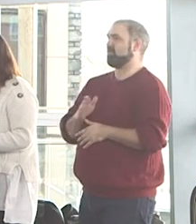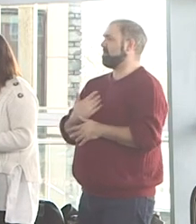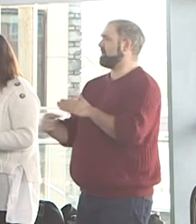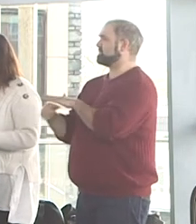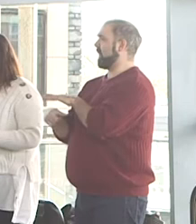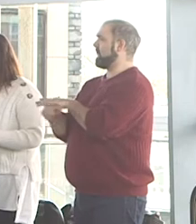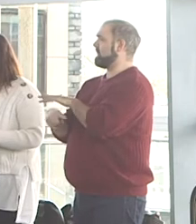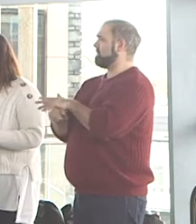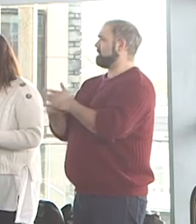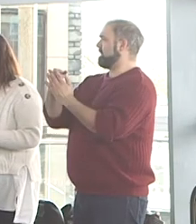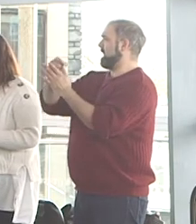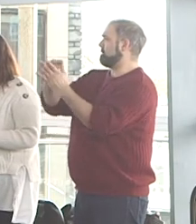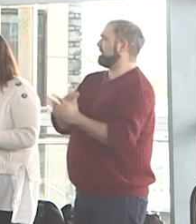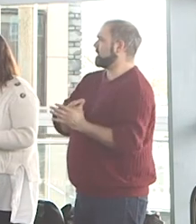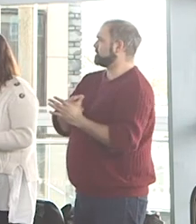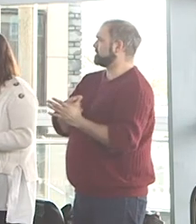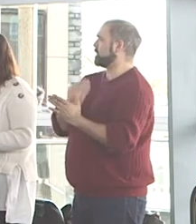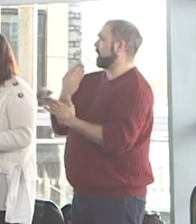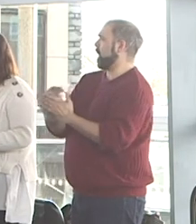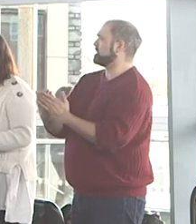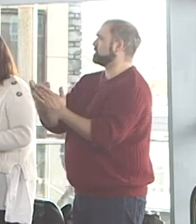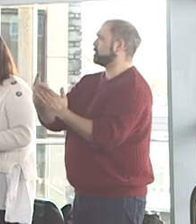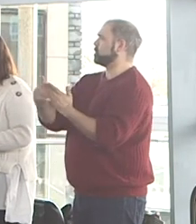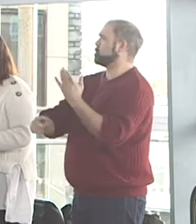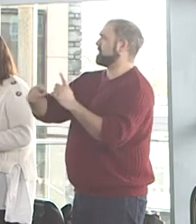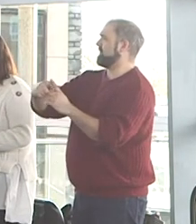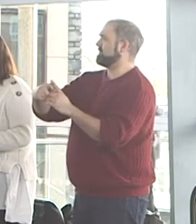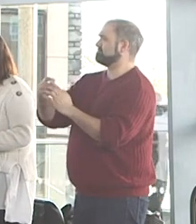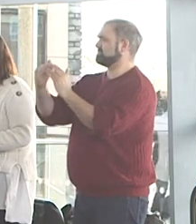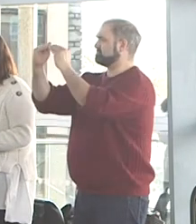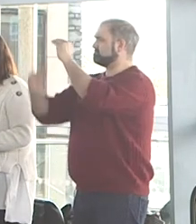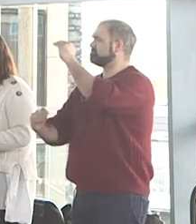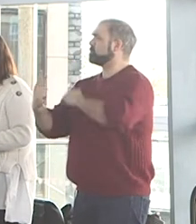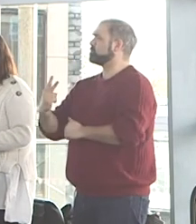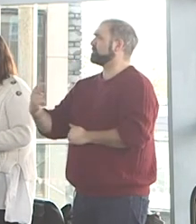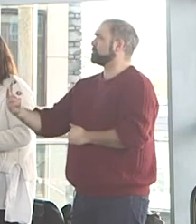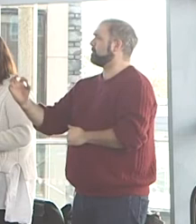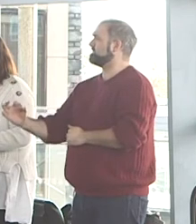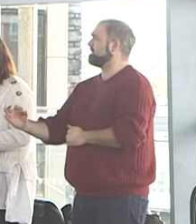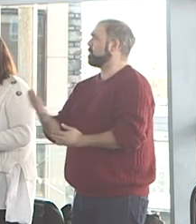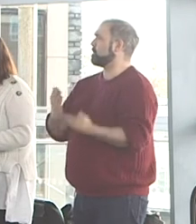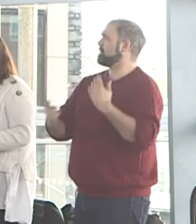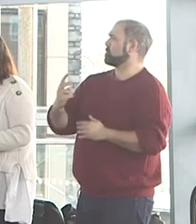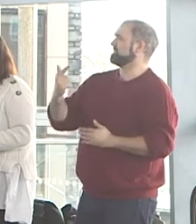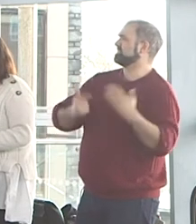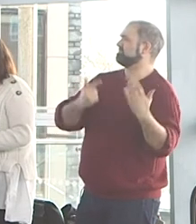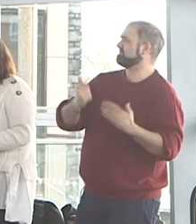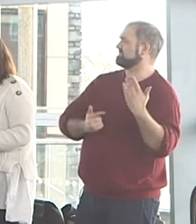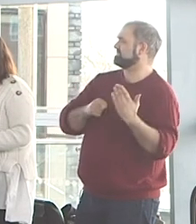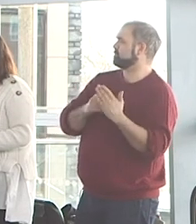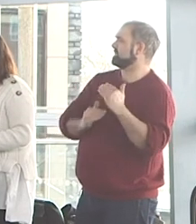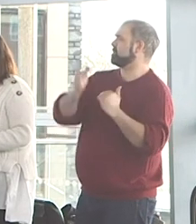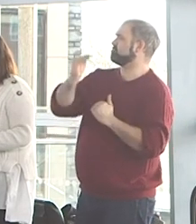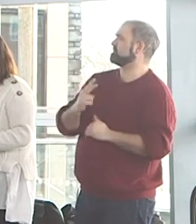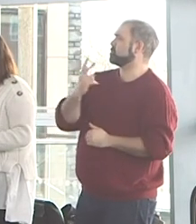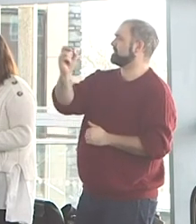asylum applications logged in the UK, indicating a fall of 22% compared to 2017, which saw an